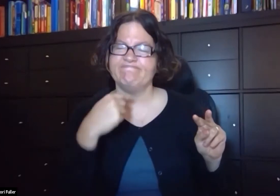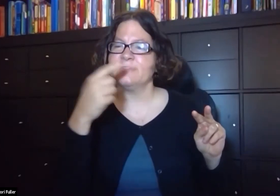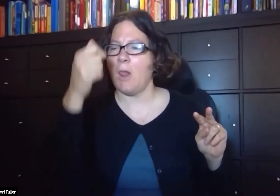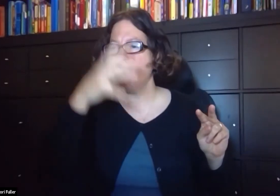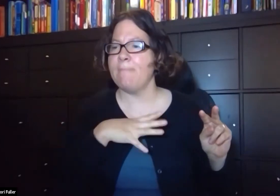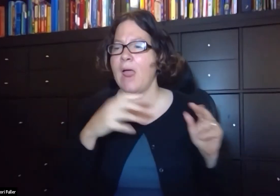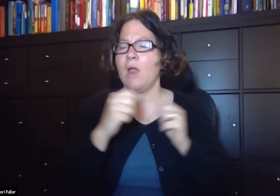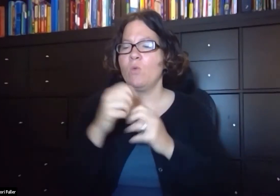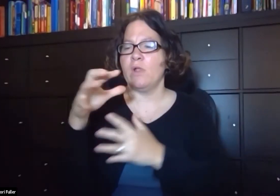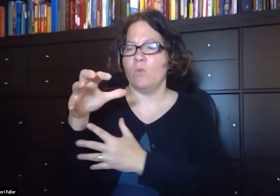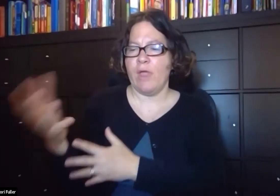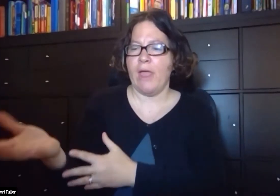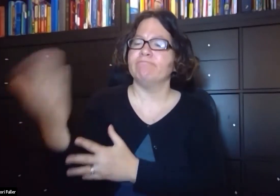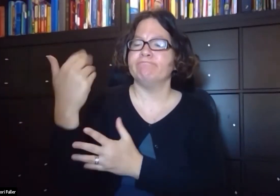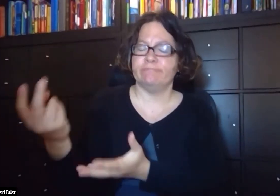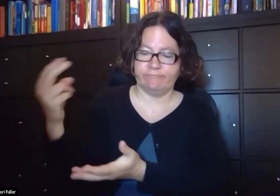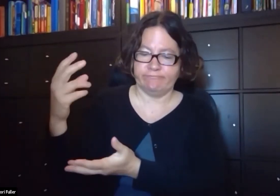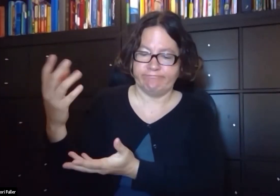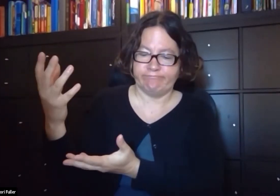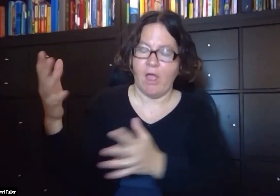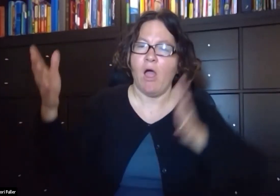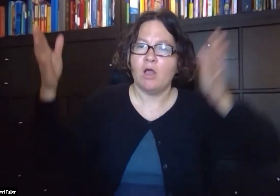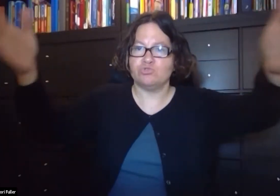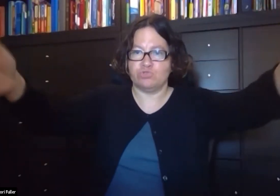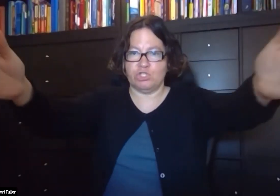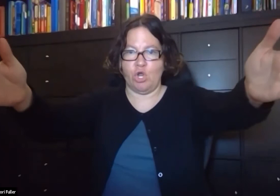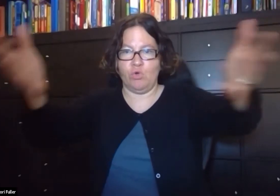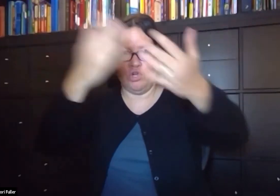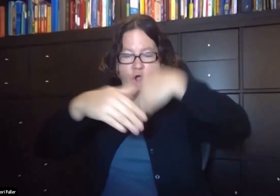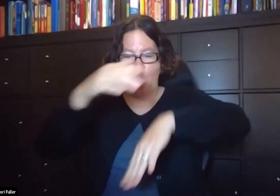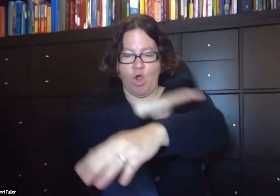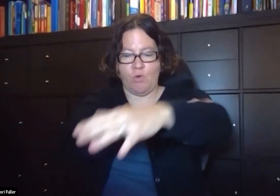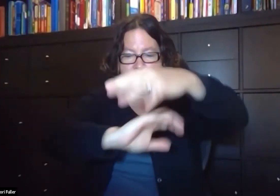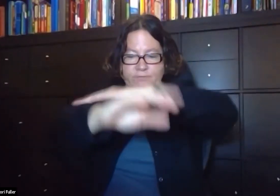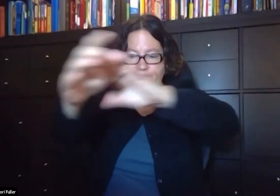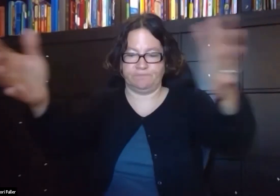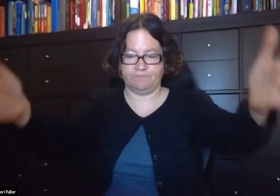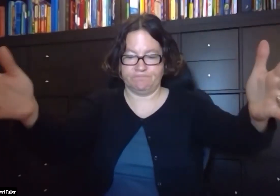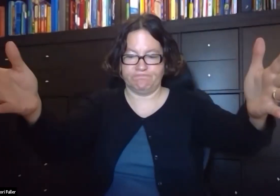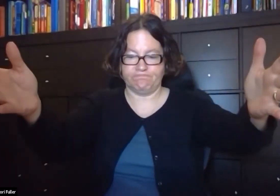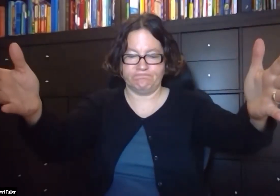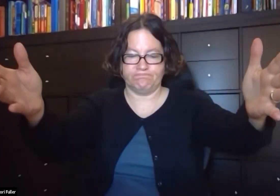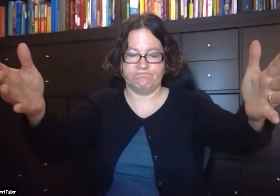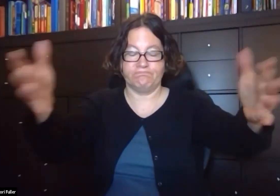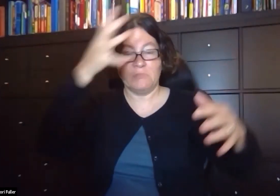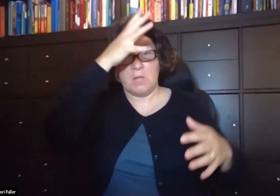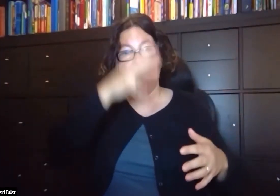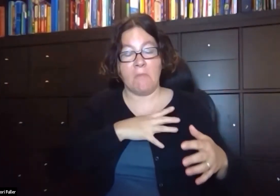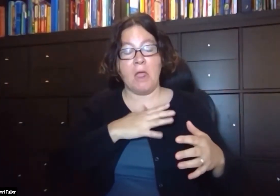Looking around at them all, he said to the man, "Stretch out your hand."